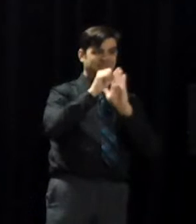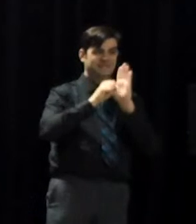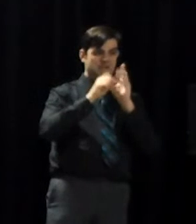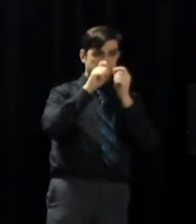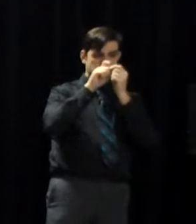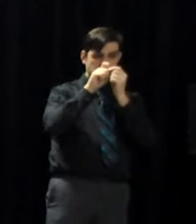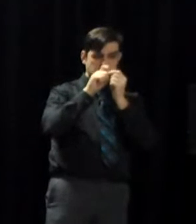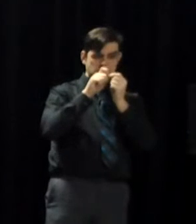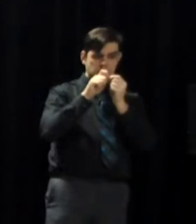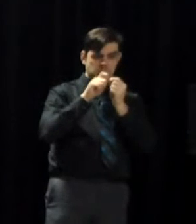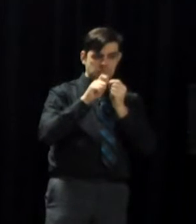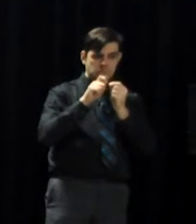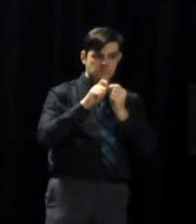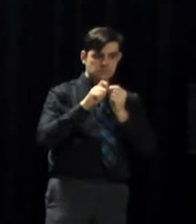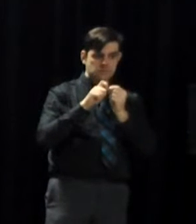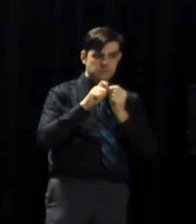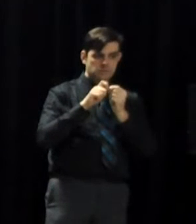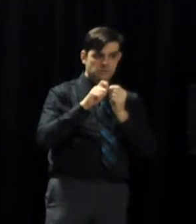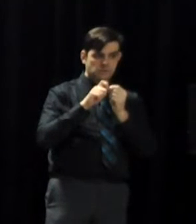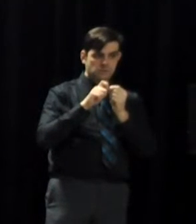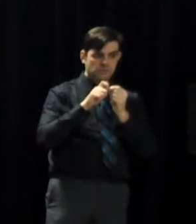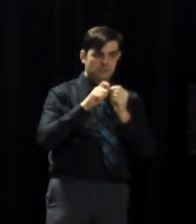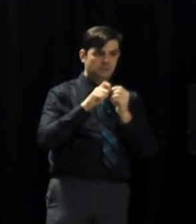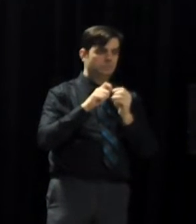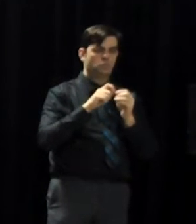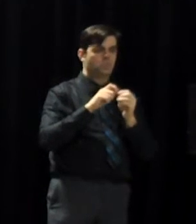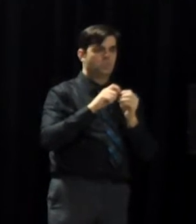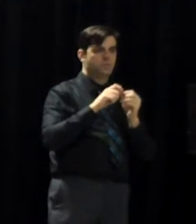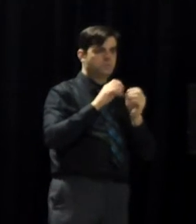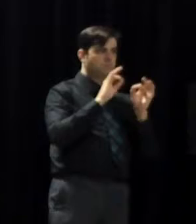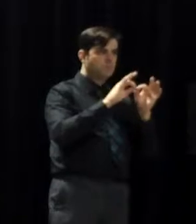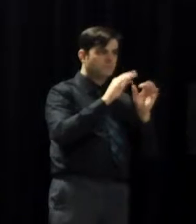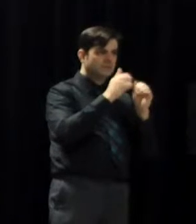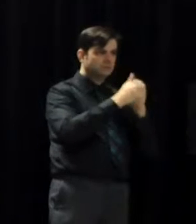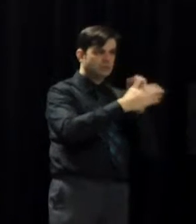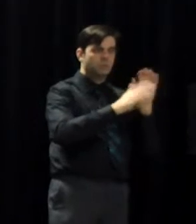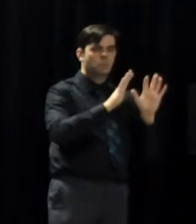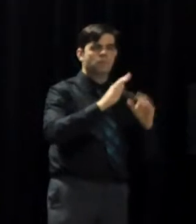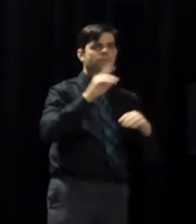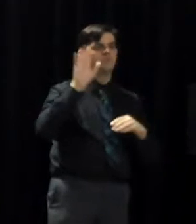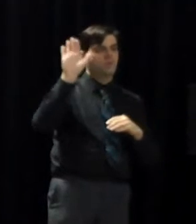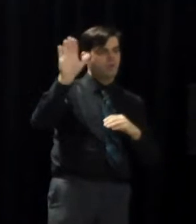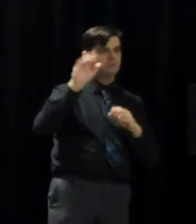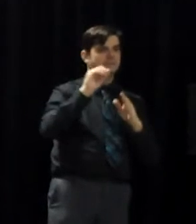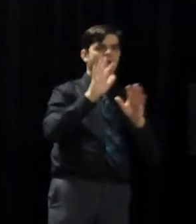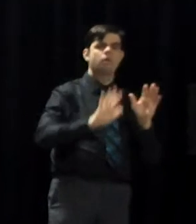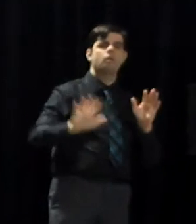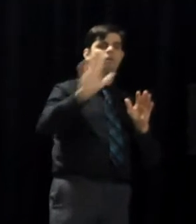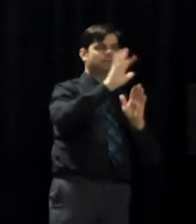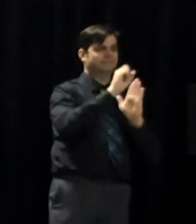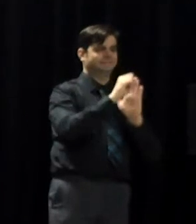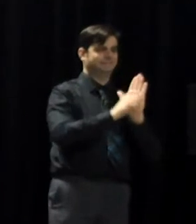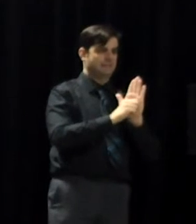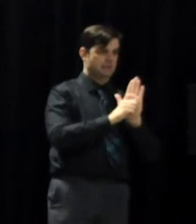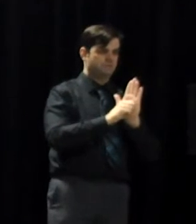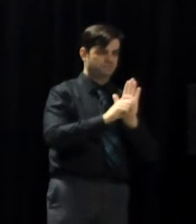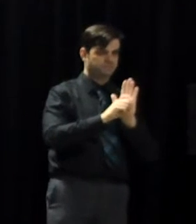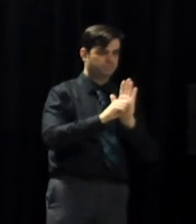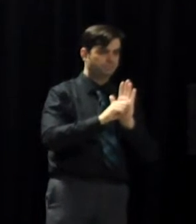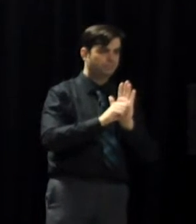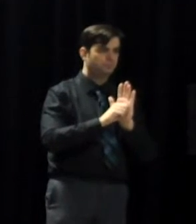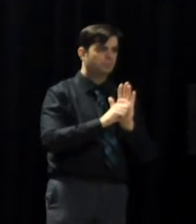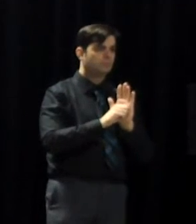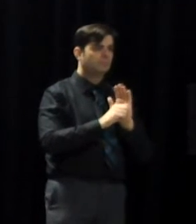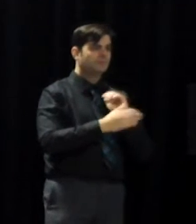their macro number is accurate. Per county number is not accurate, because if you got tested in Onondaga County, you